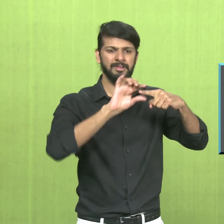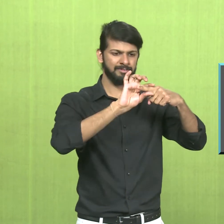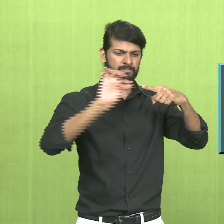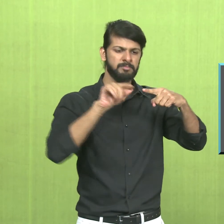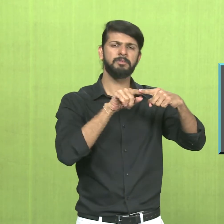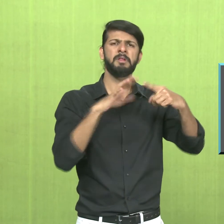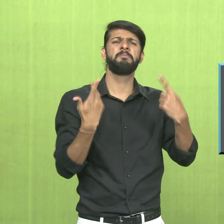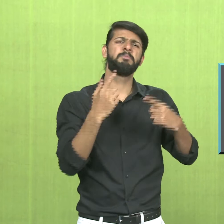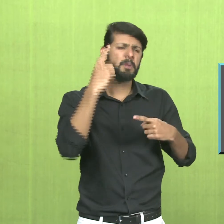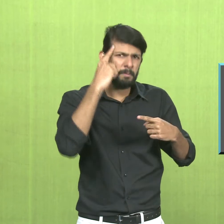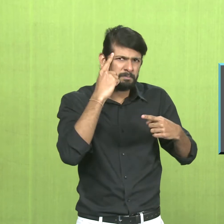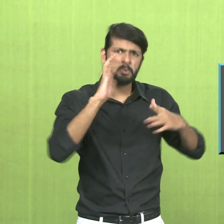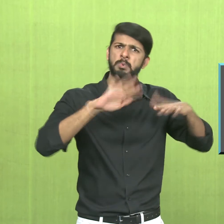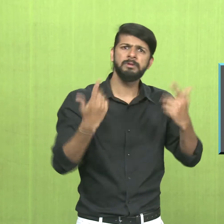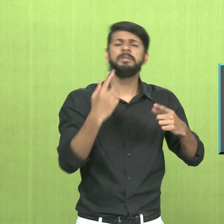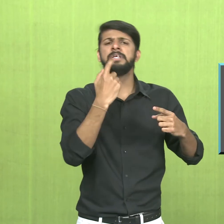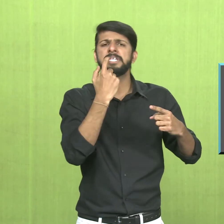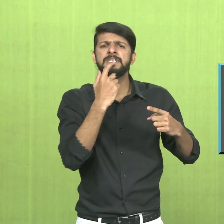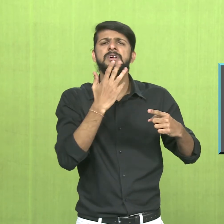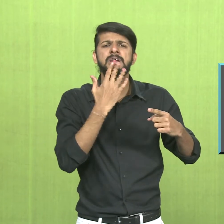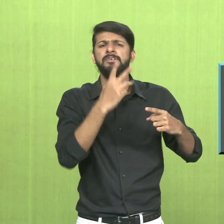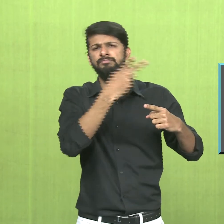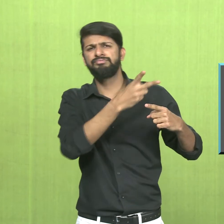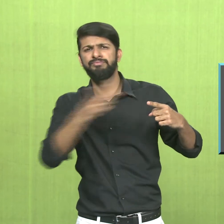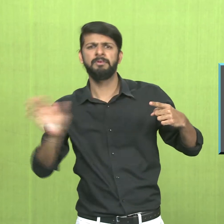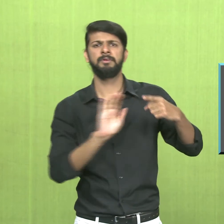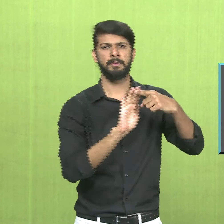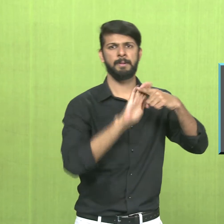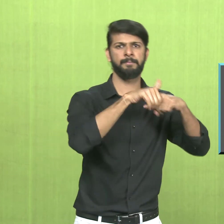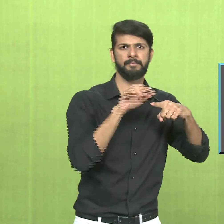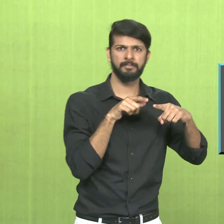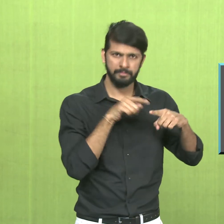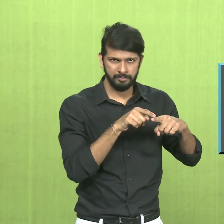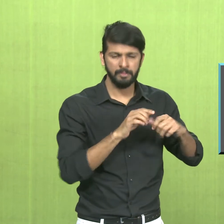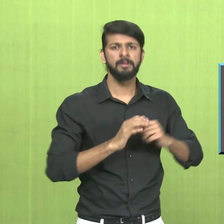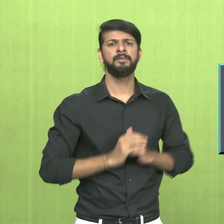We understand this media, it is of various colors.